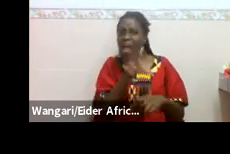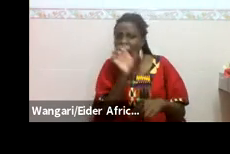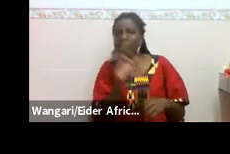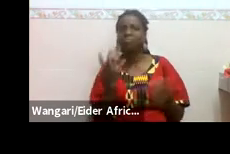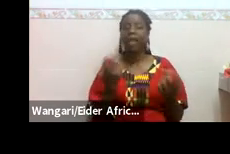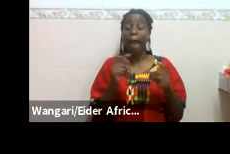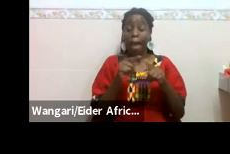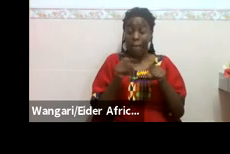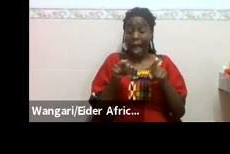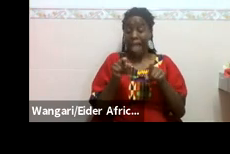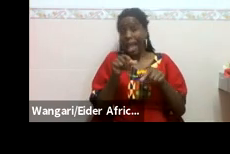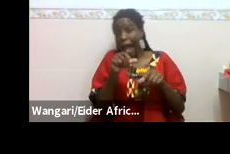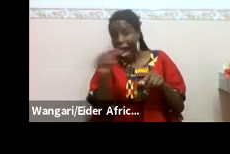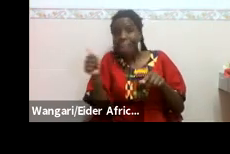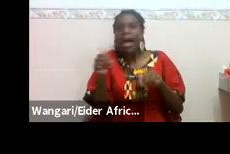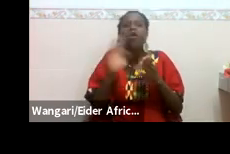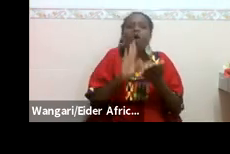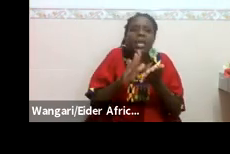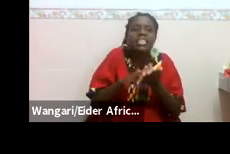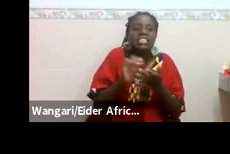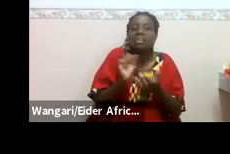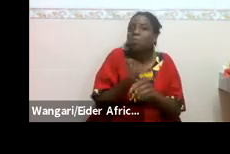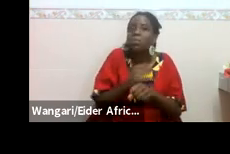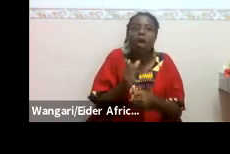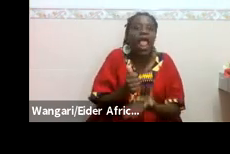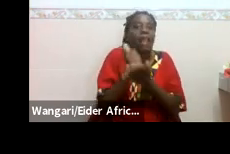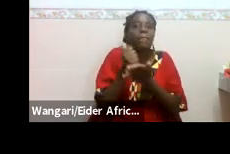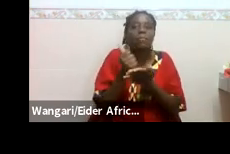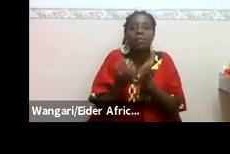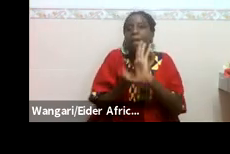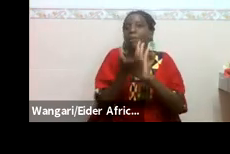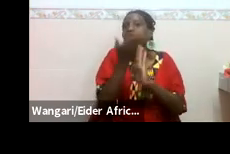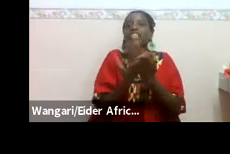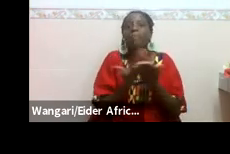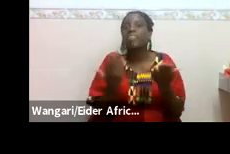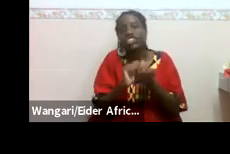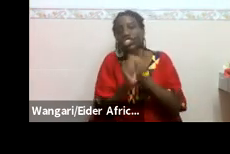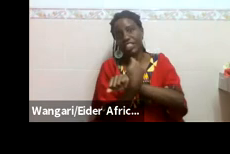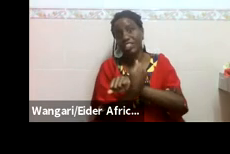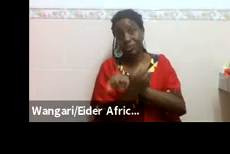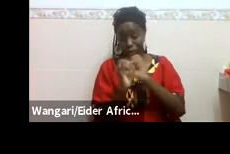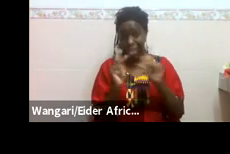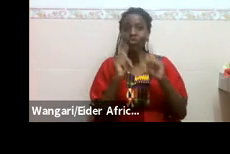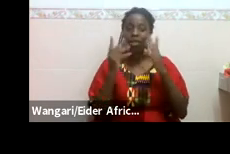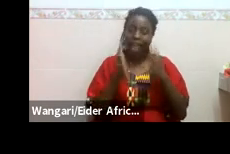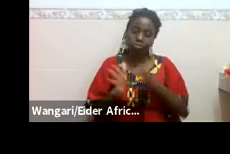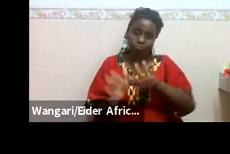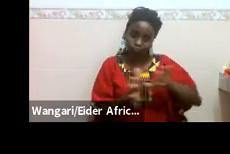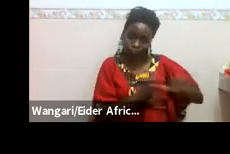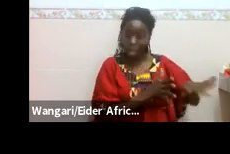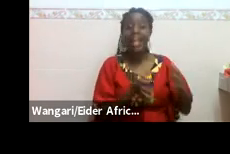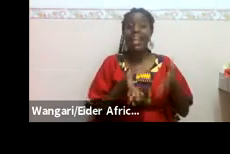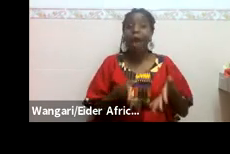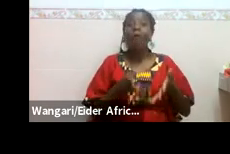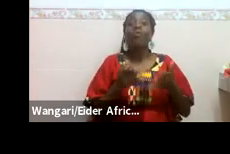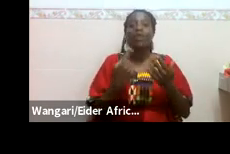a change directly. So we're going to have some questions as we are going to move into the discussion that will